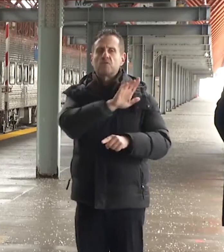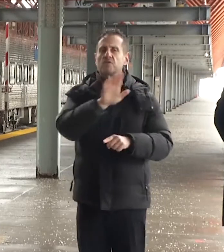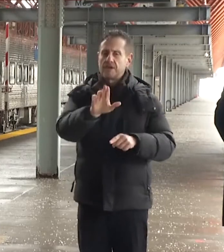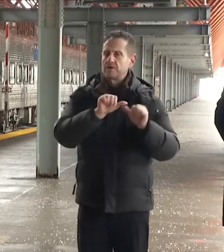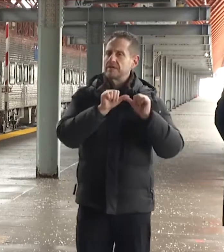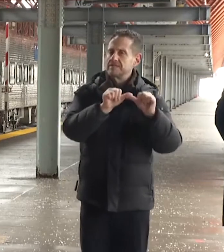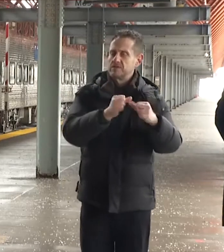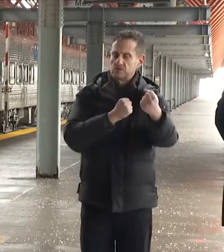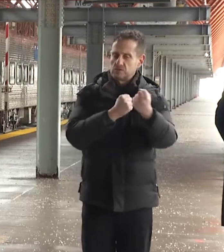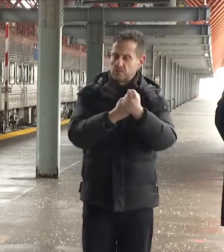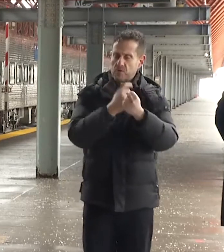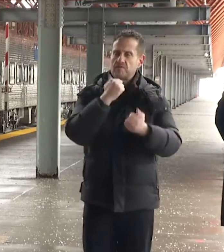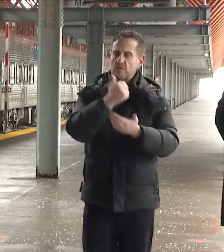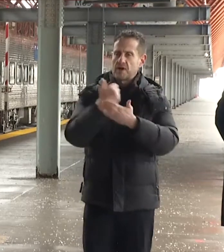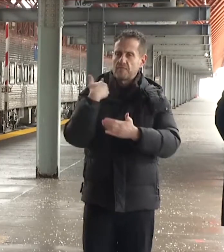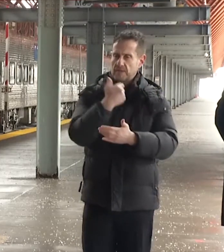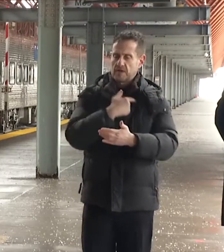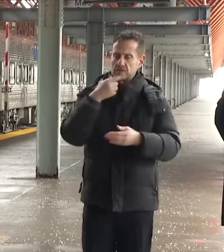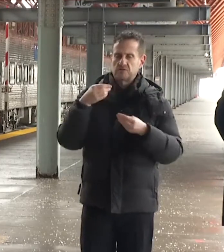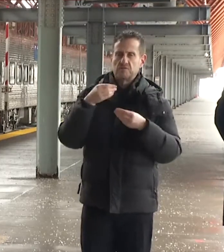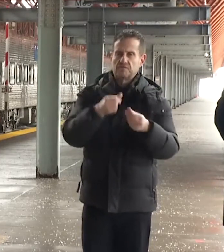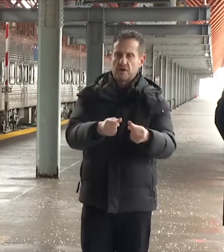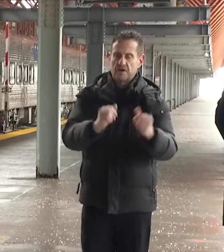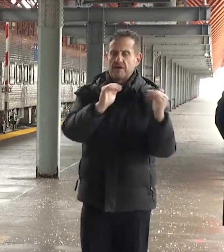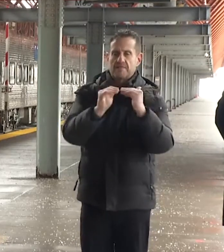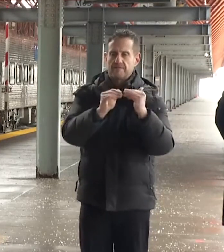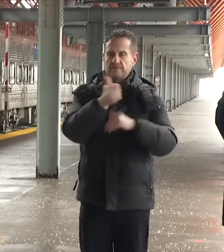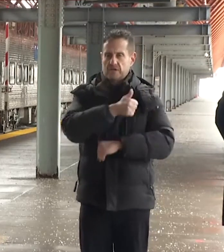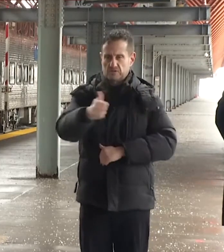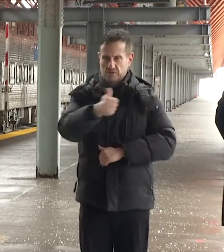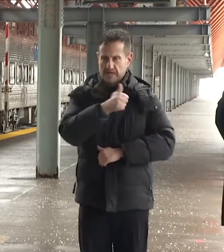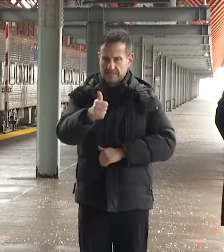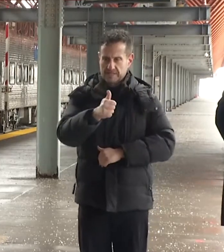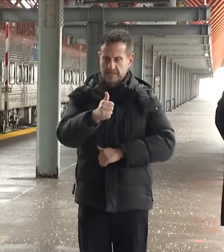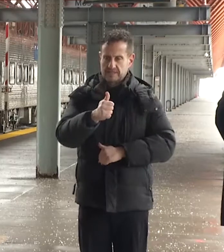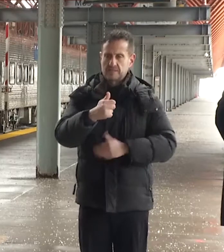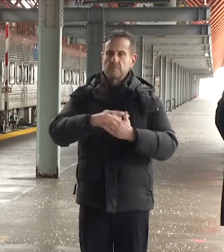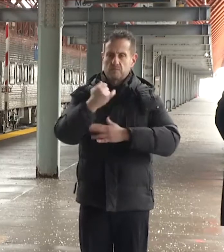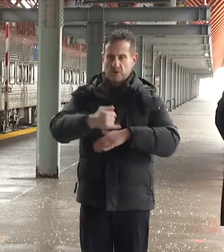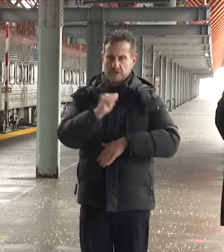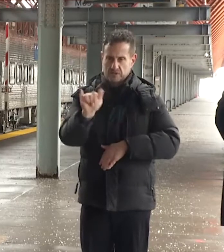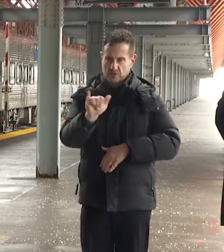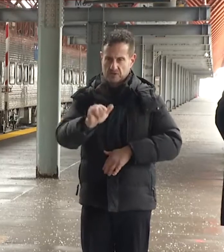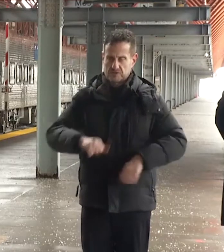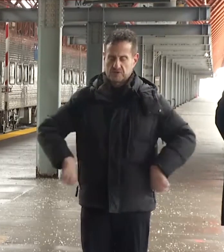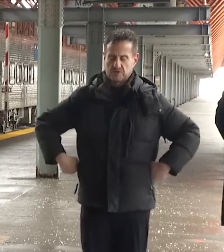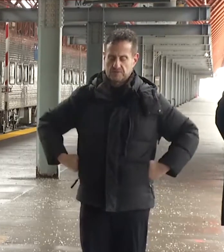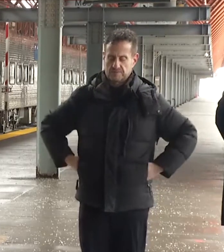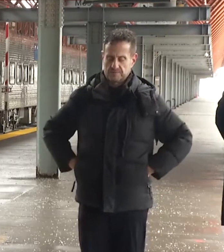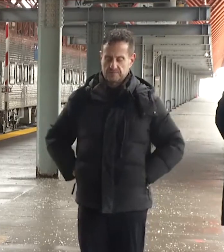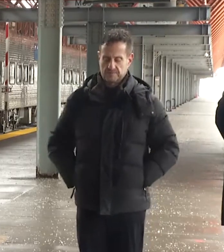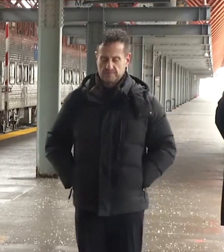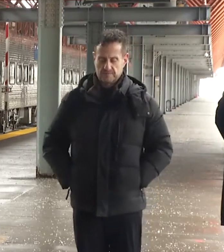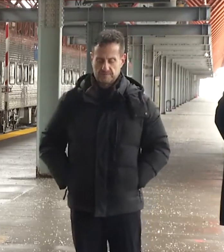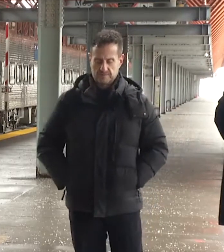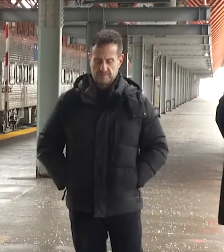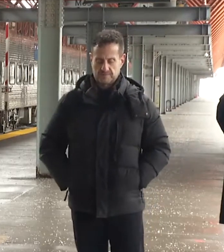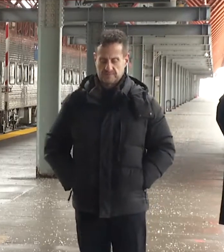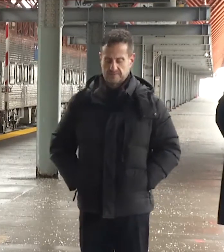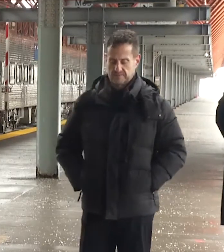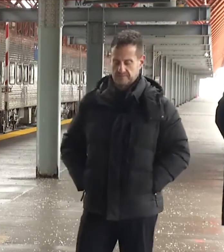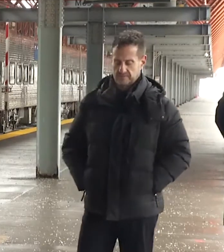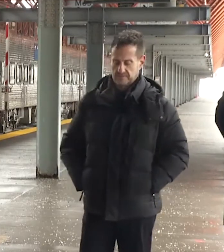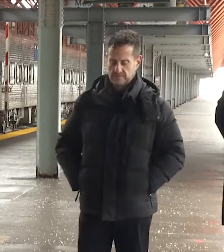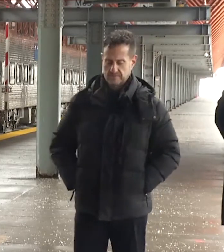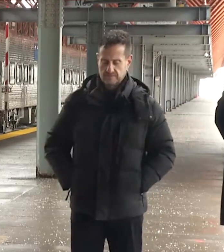unwavering support for helping us to fund the Fair Transit pilot as well. The Fair Transit pilot project is not